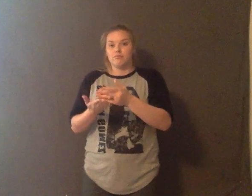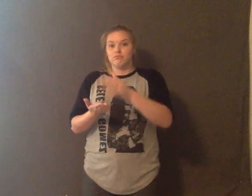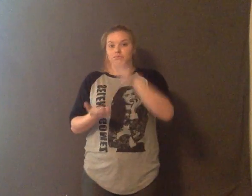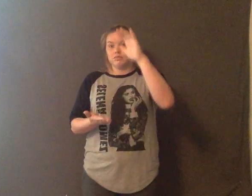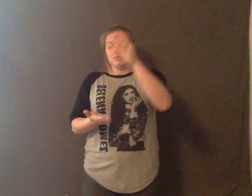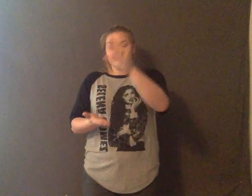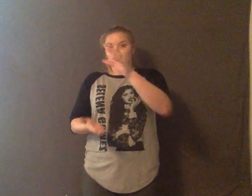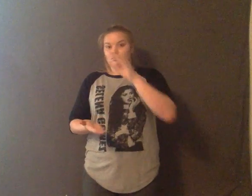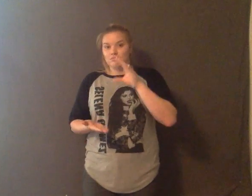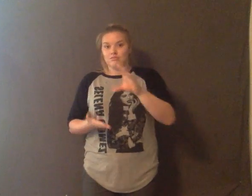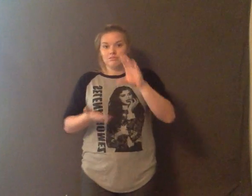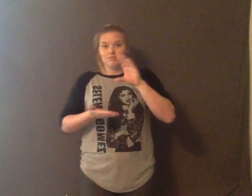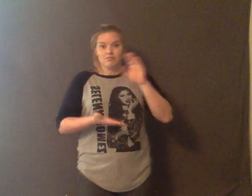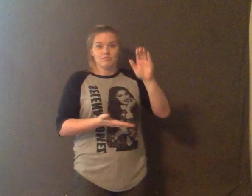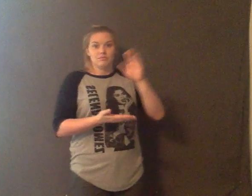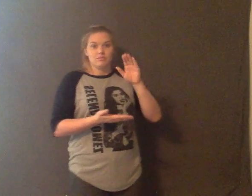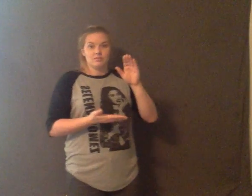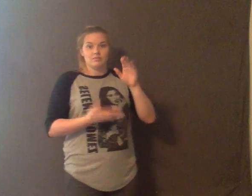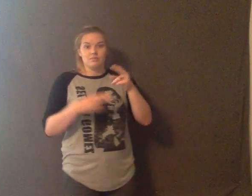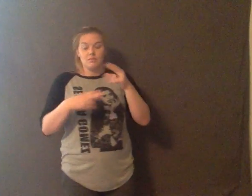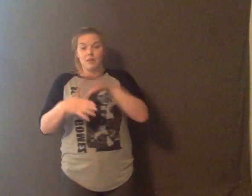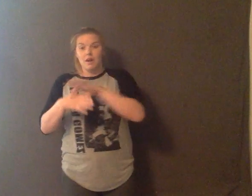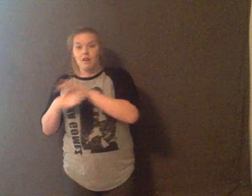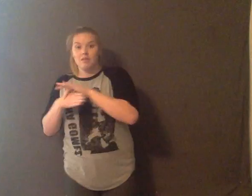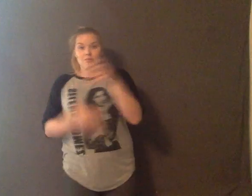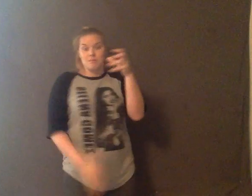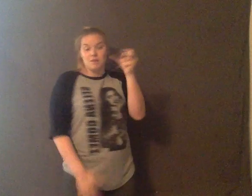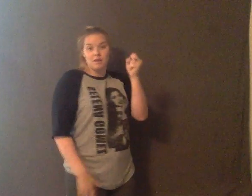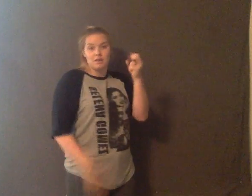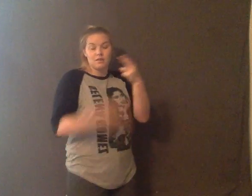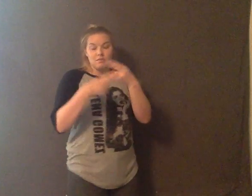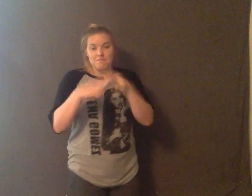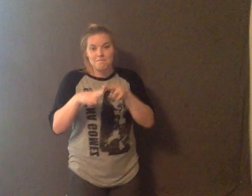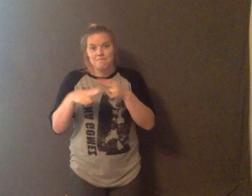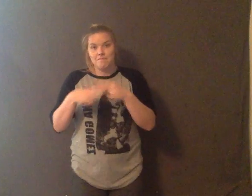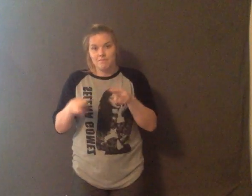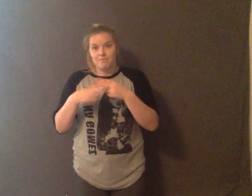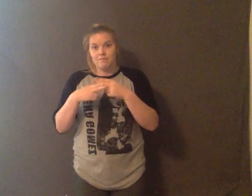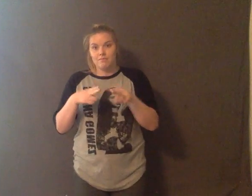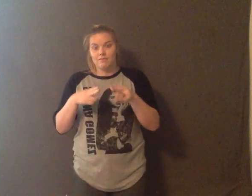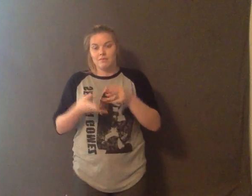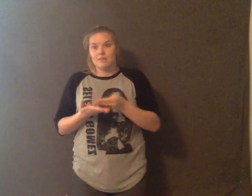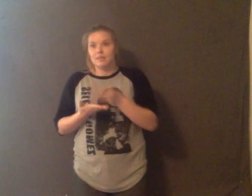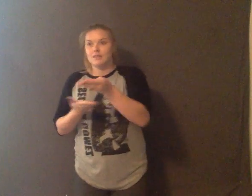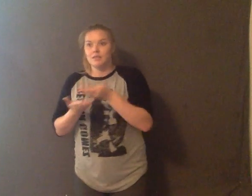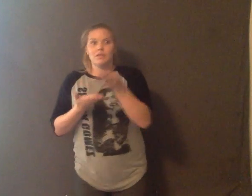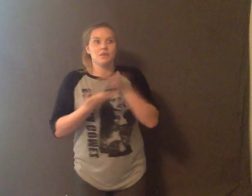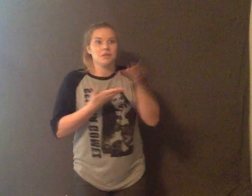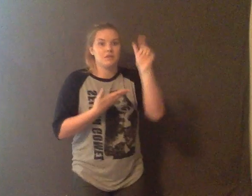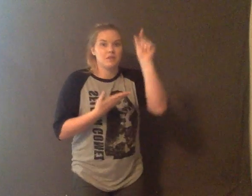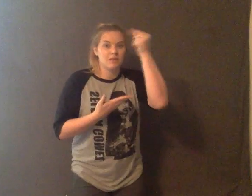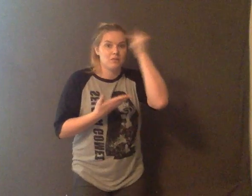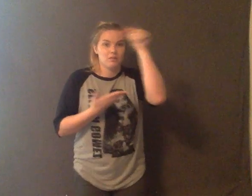the animal ag industries. Like, they are pumping the government full of money and resources, and in return the government's giving them what they want: